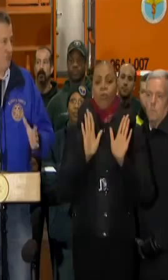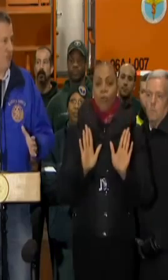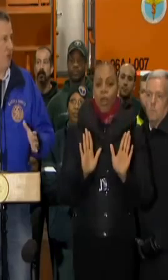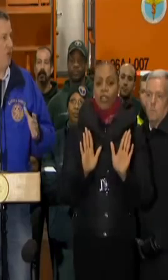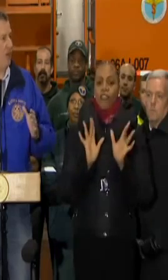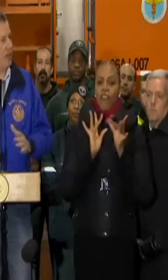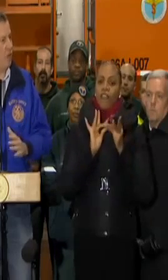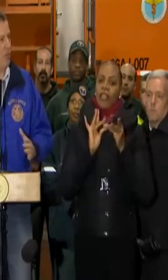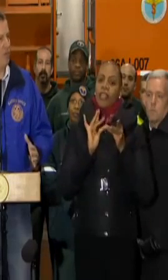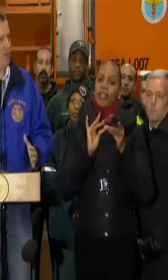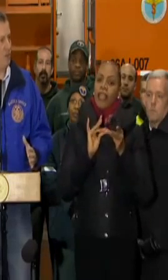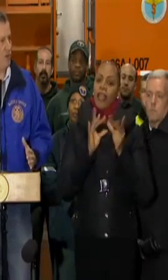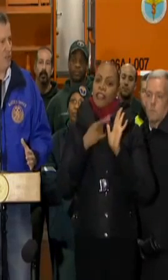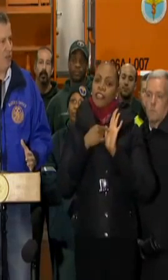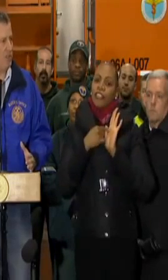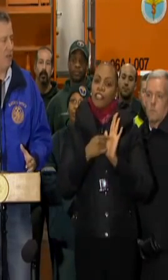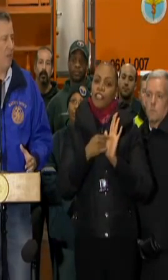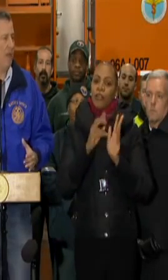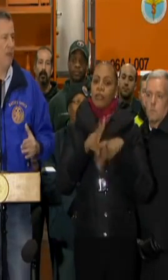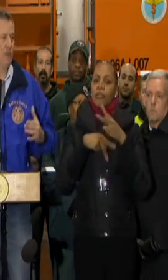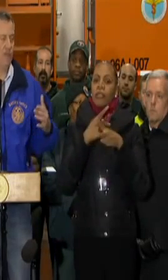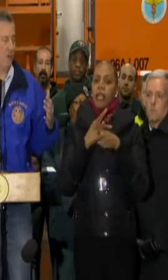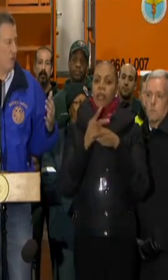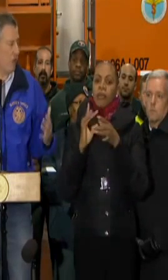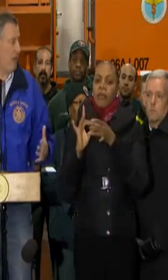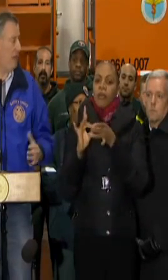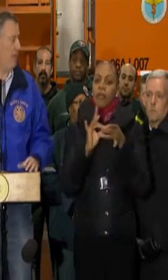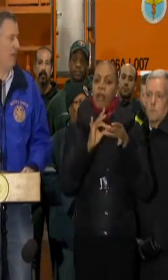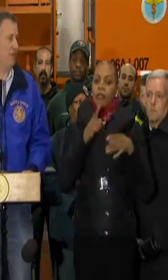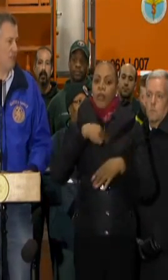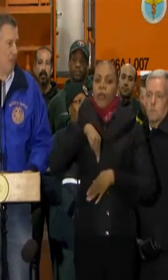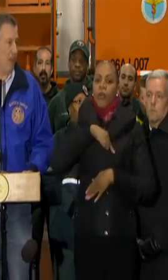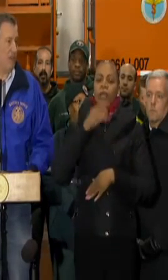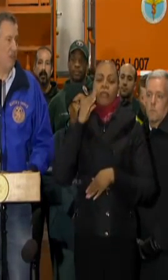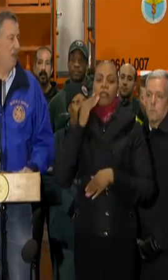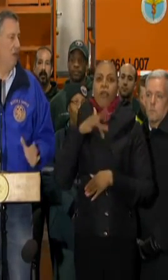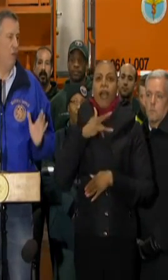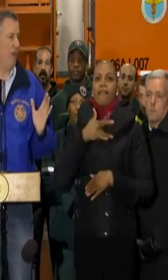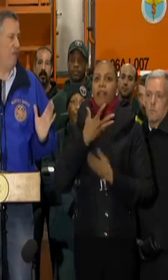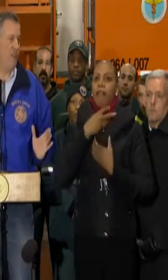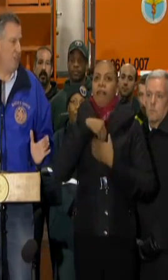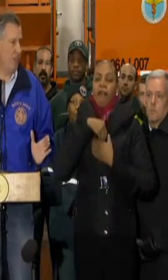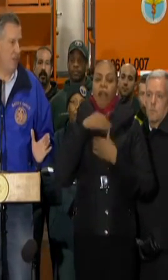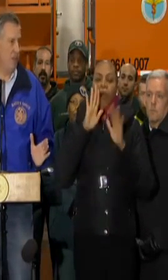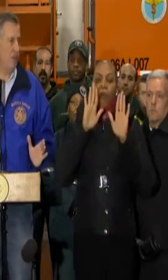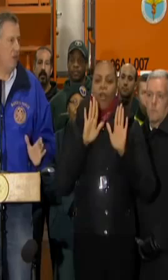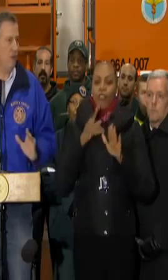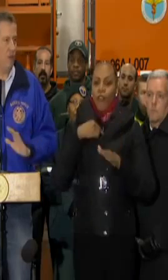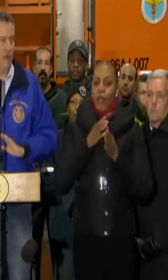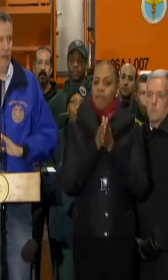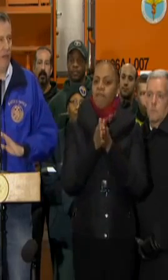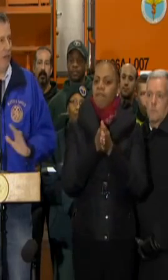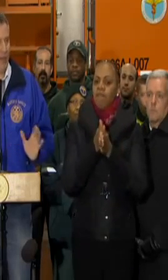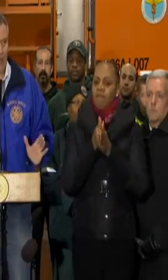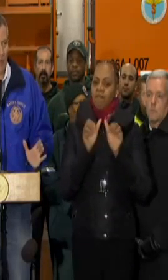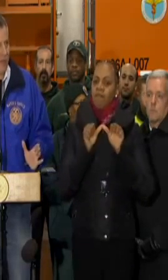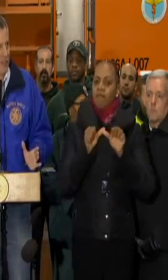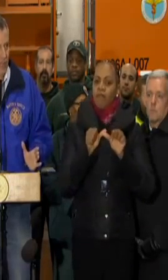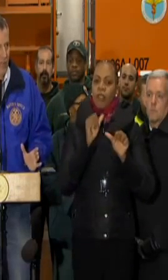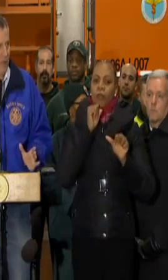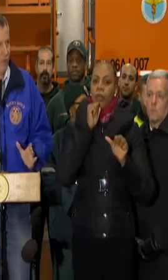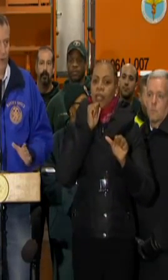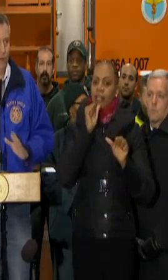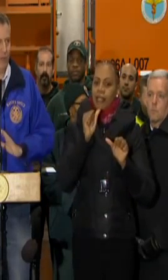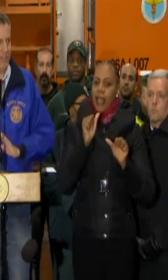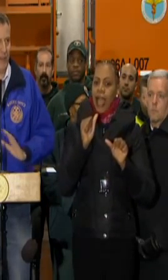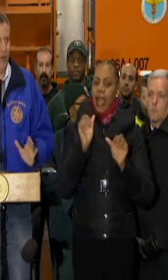vignette to show the kind of cooperation we're experiencing. So I feel great about the response. We are vigilant. We are not out of this